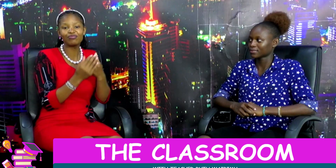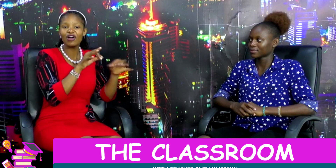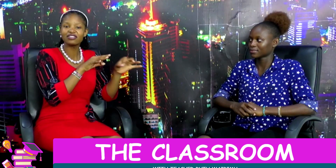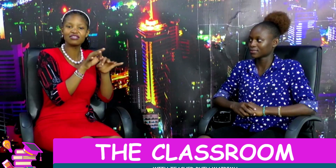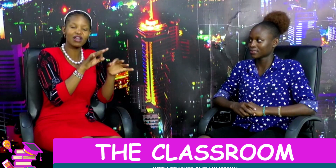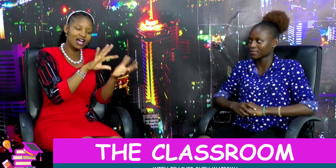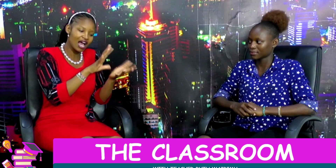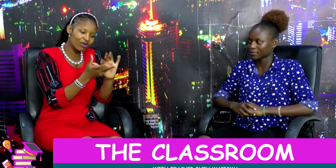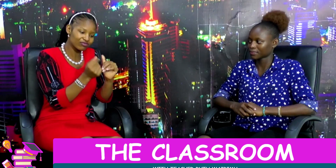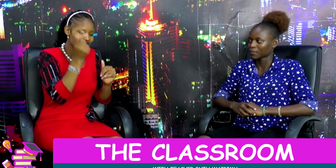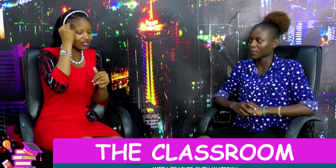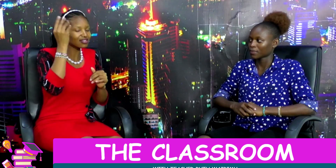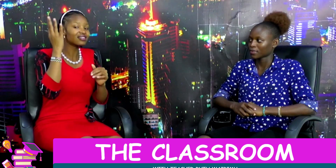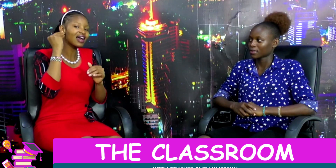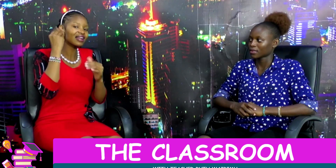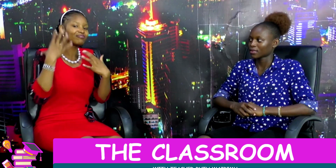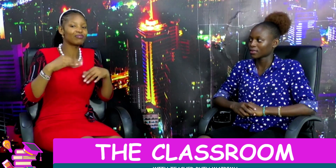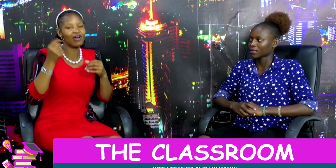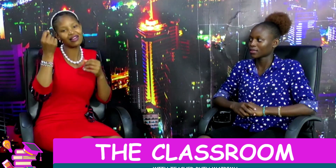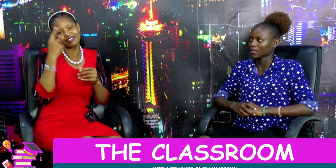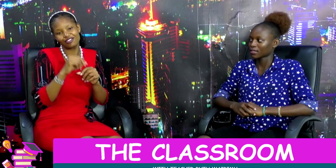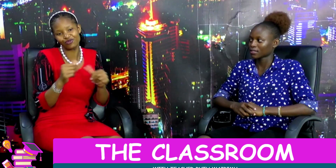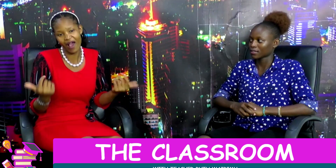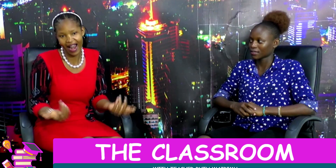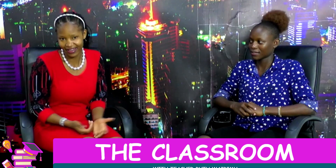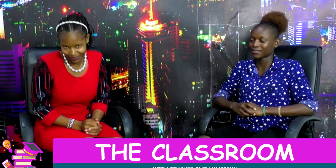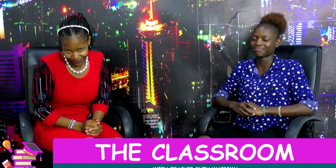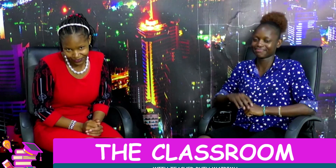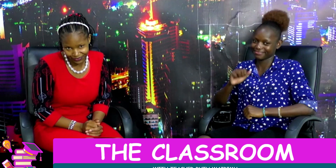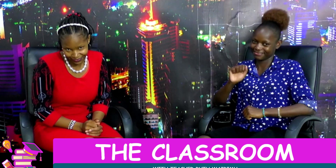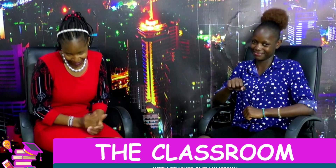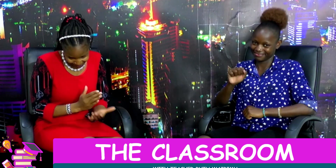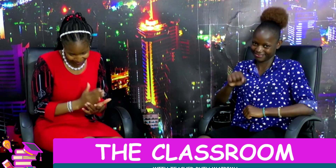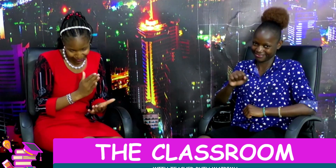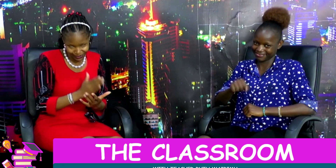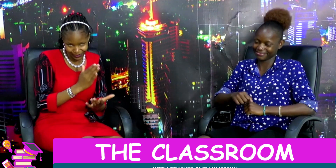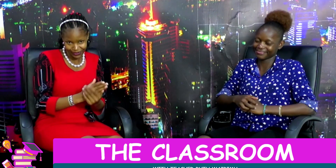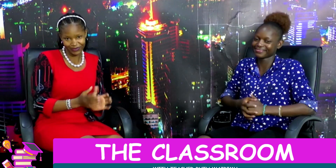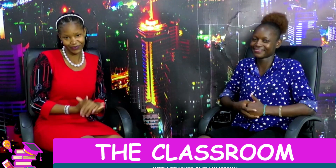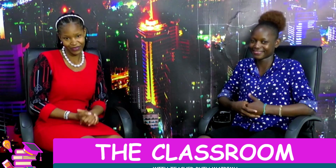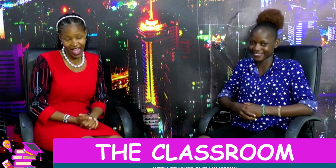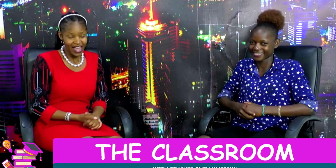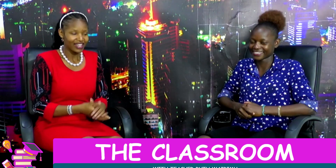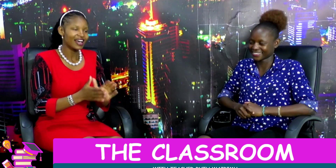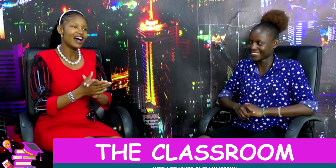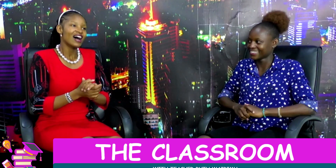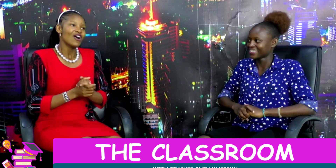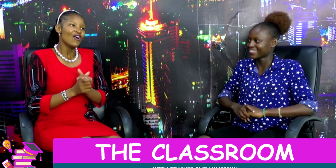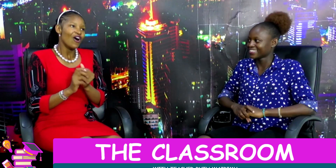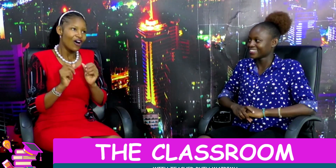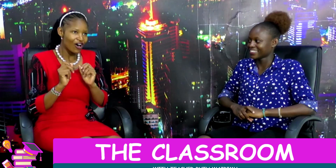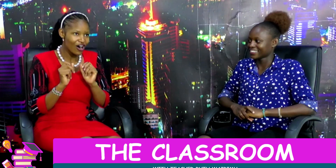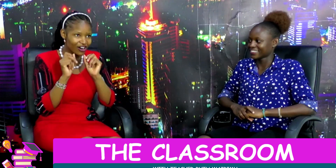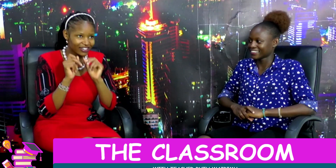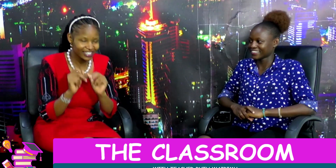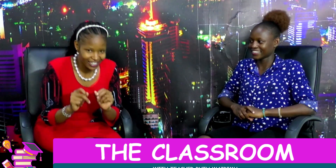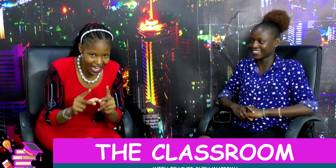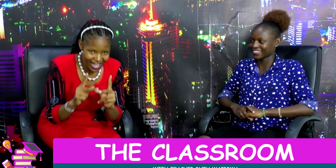And if you find it difficult to communicate with her, you can have someone like an interpreter helping you guys communicate. And Yes, that's yeah. so, so